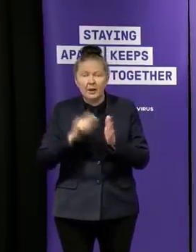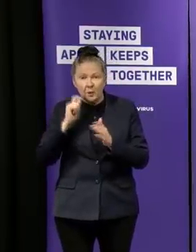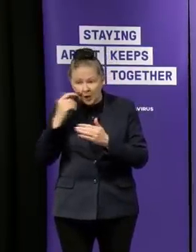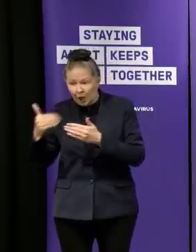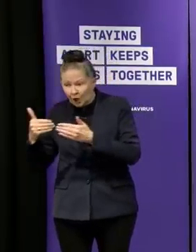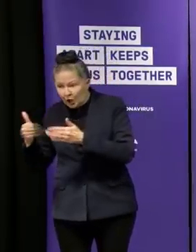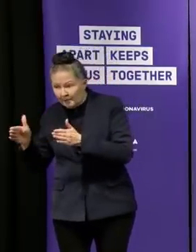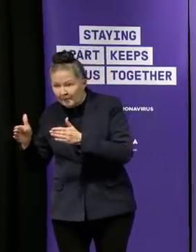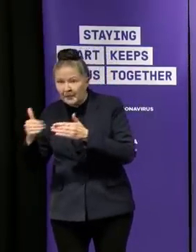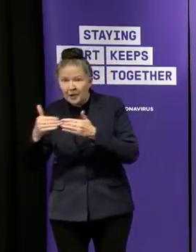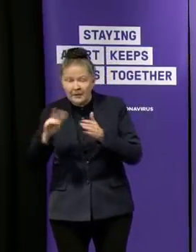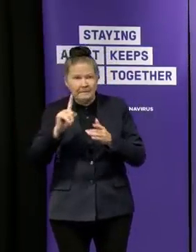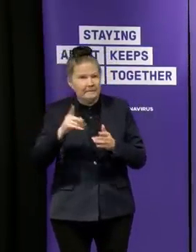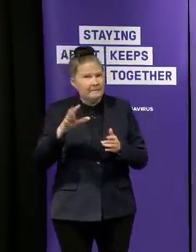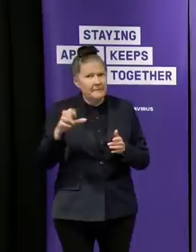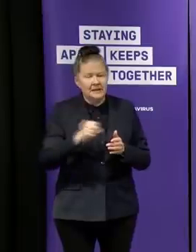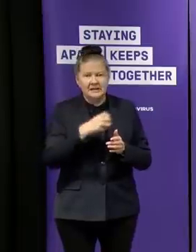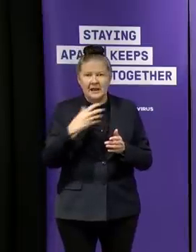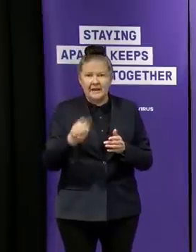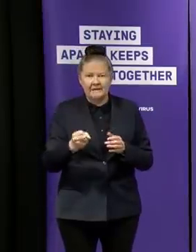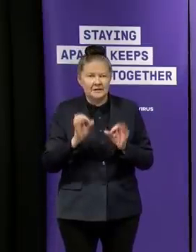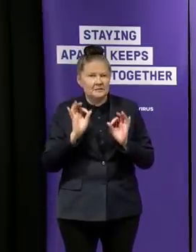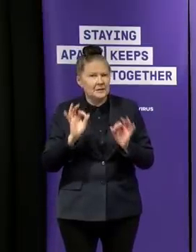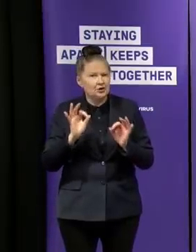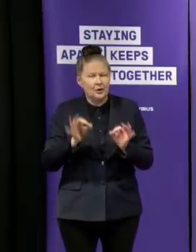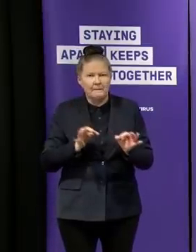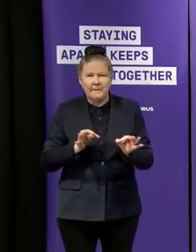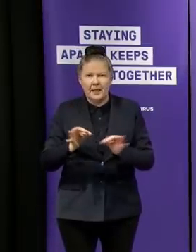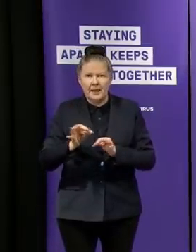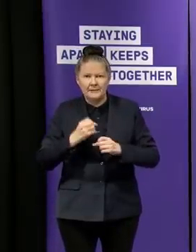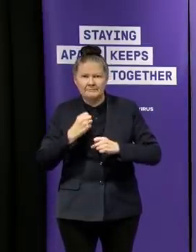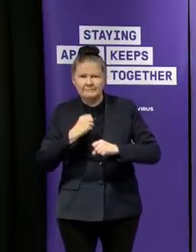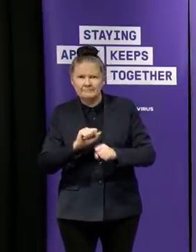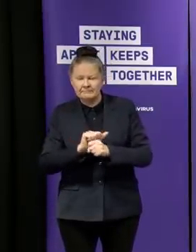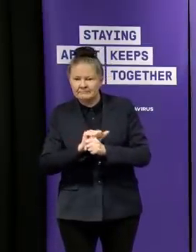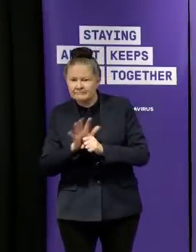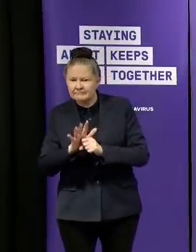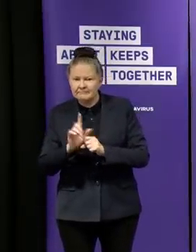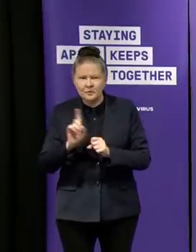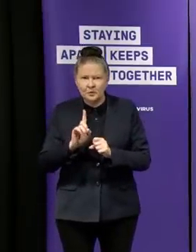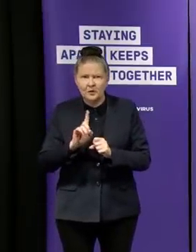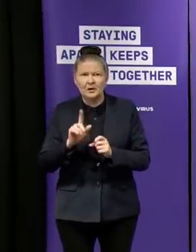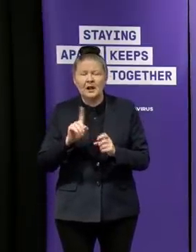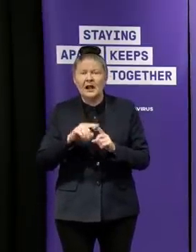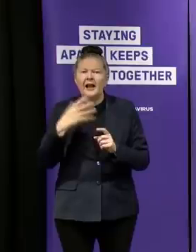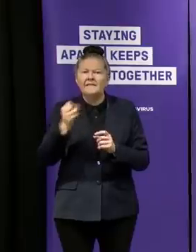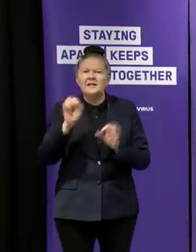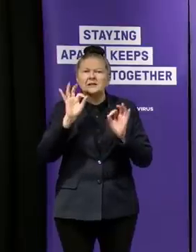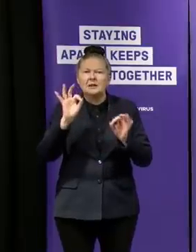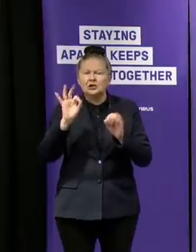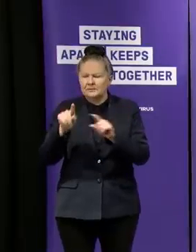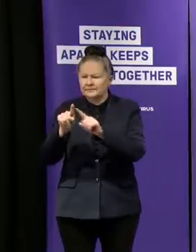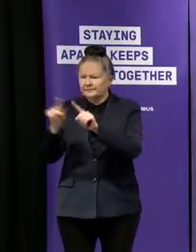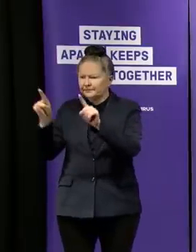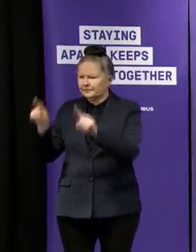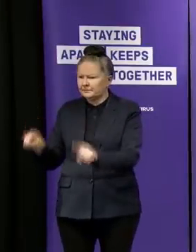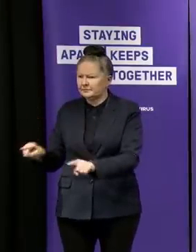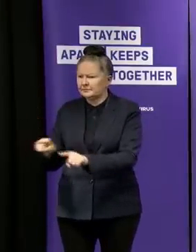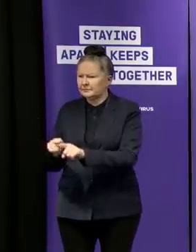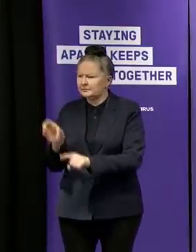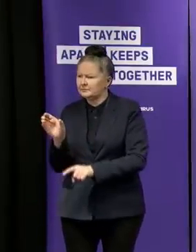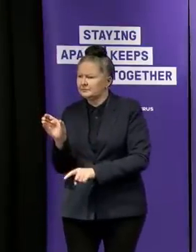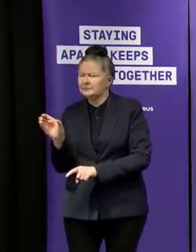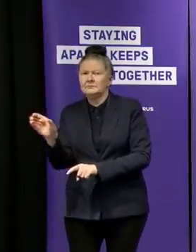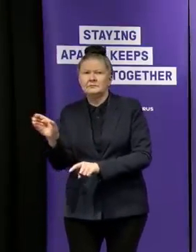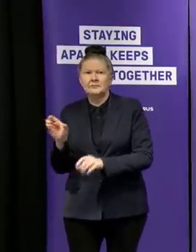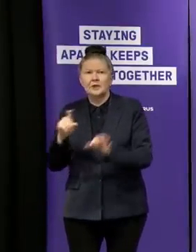there'll be a whole range of COVID-safe planning, and you know, if we can move at a point to that sort of QR swipe thing, which many supermarkets and others are doing now,